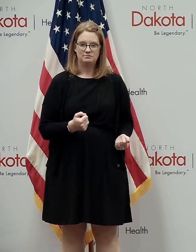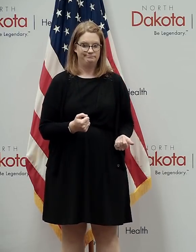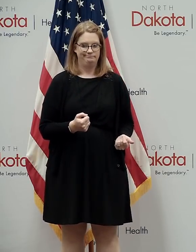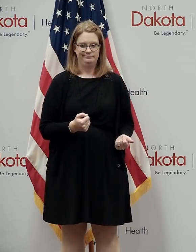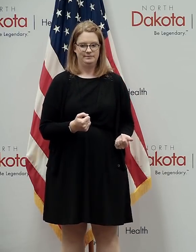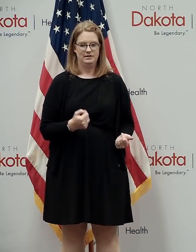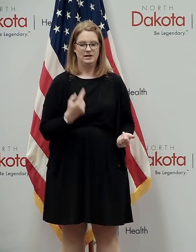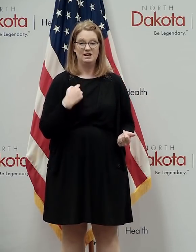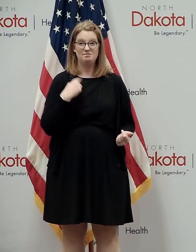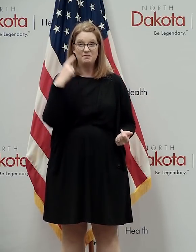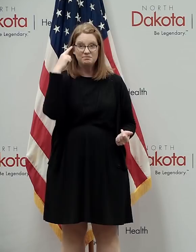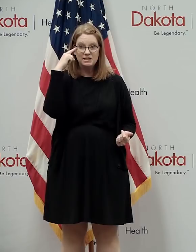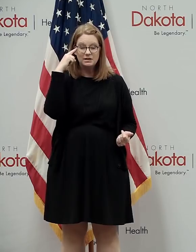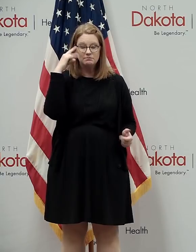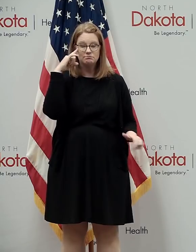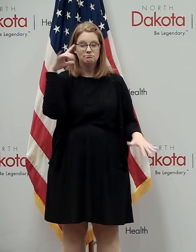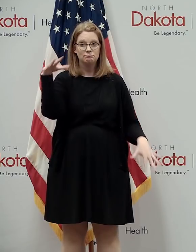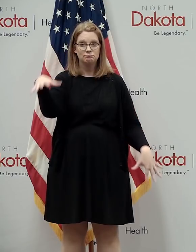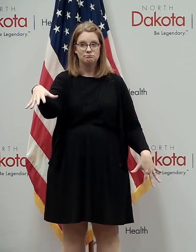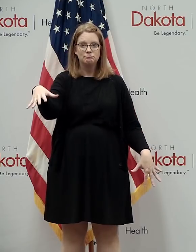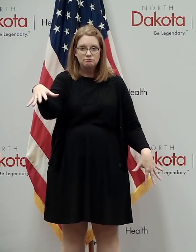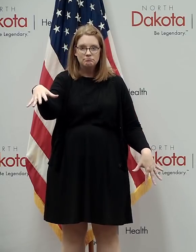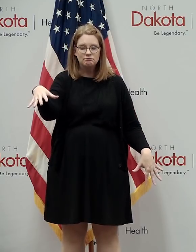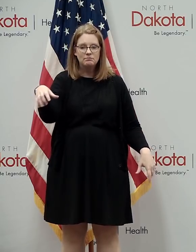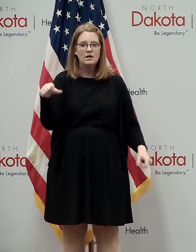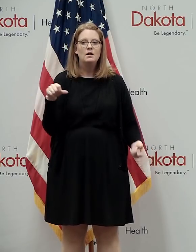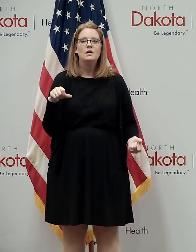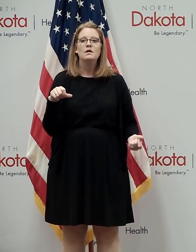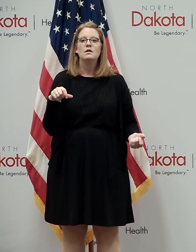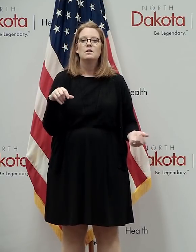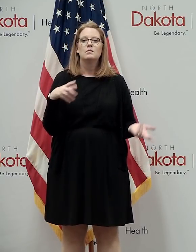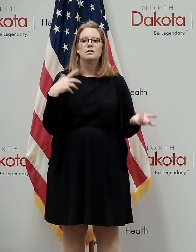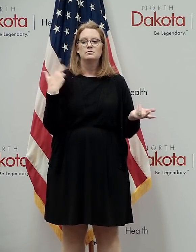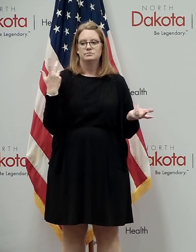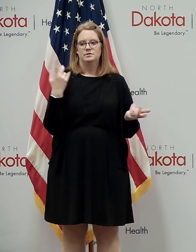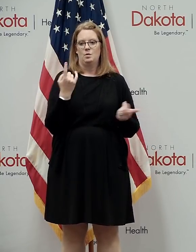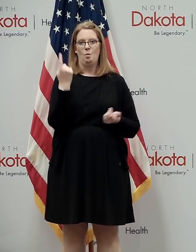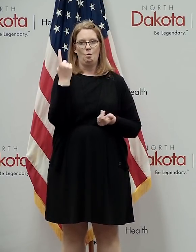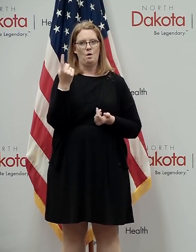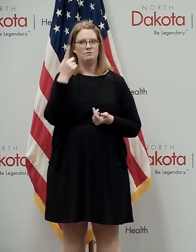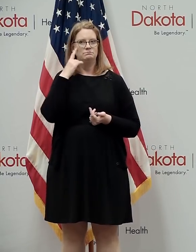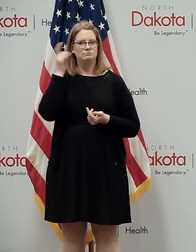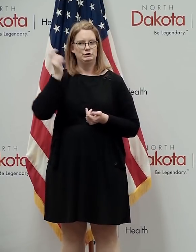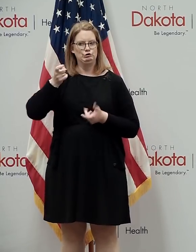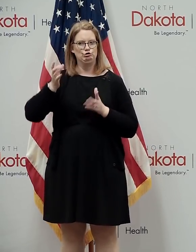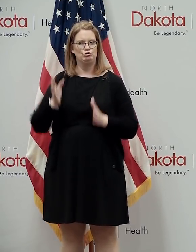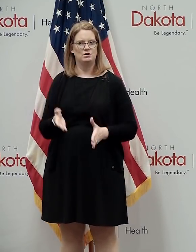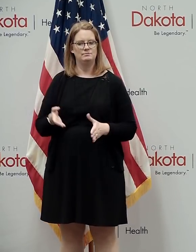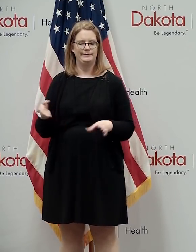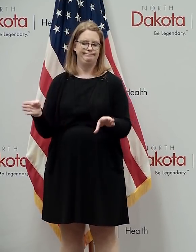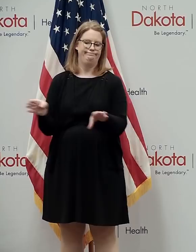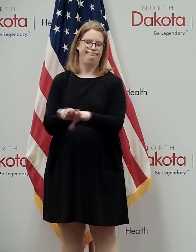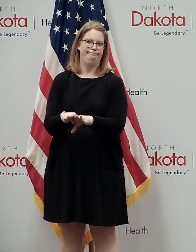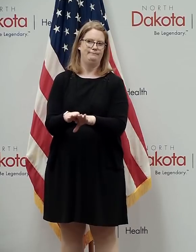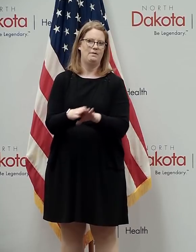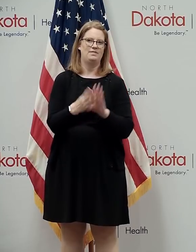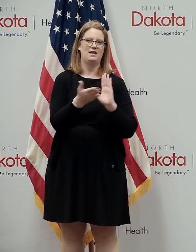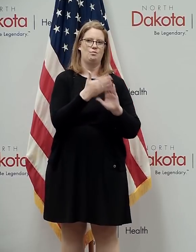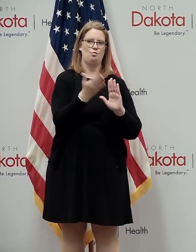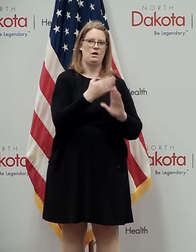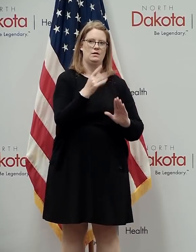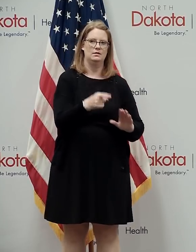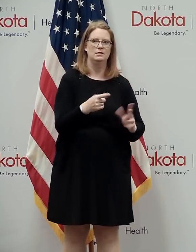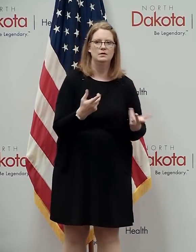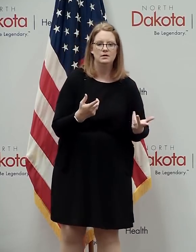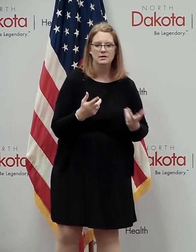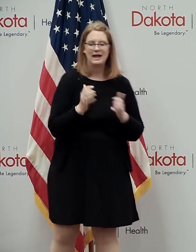basically, in my mind, unheard of, where you would have a single judge be able to shut down a piece of operating infrastructure, because the way